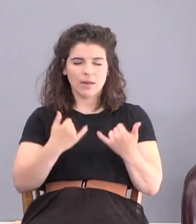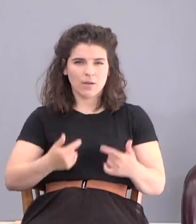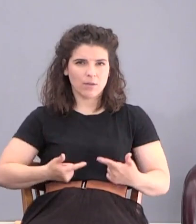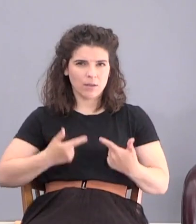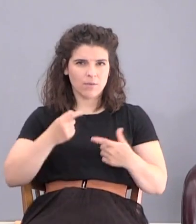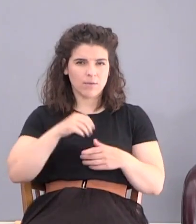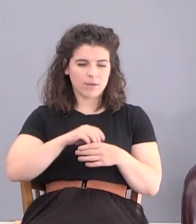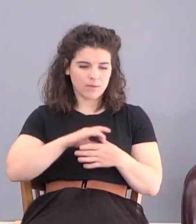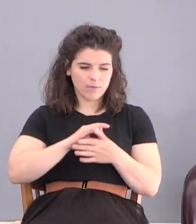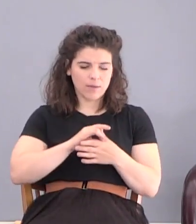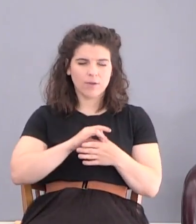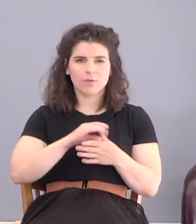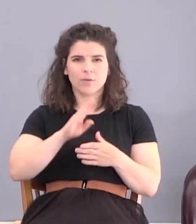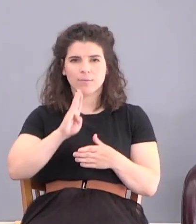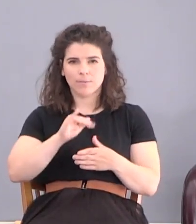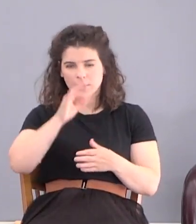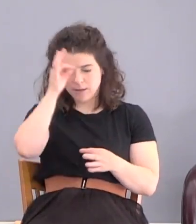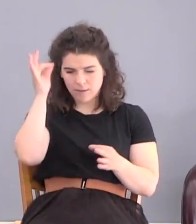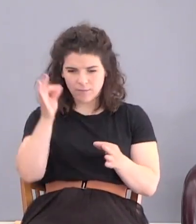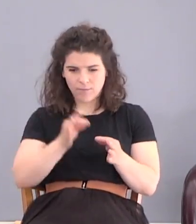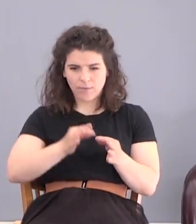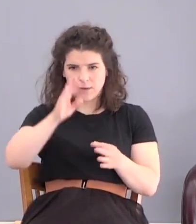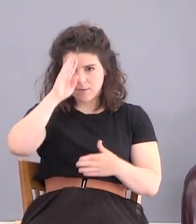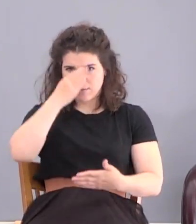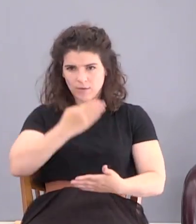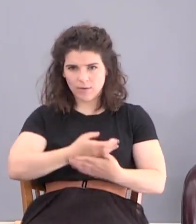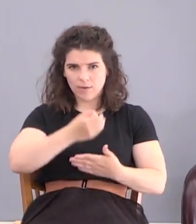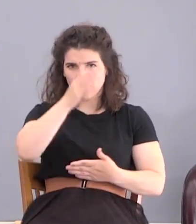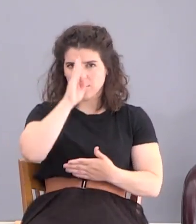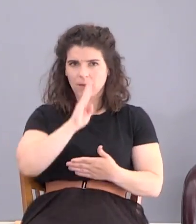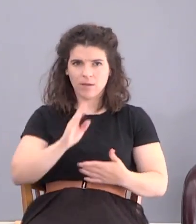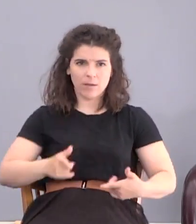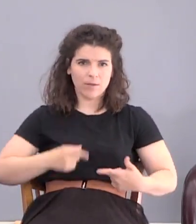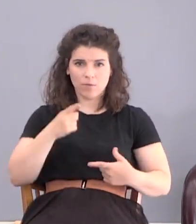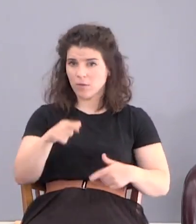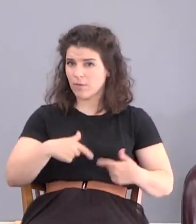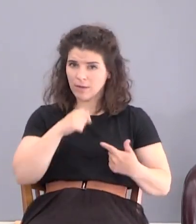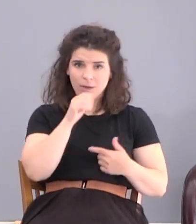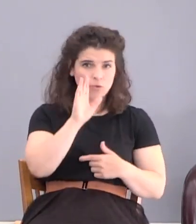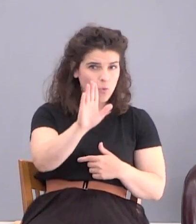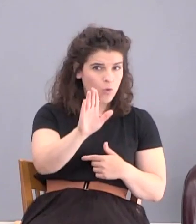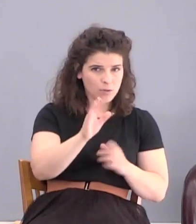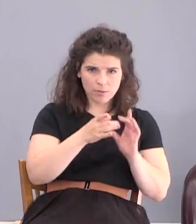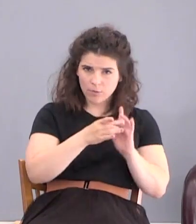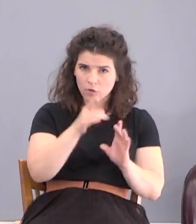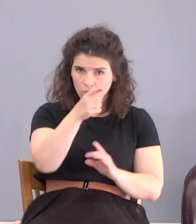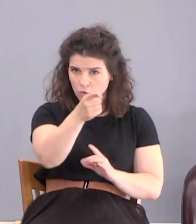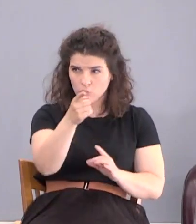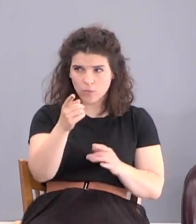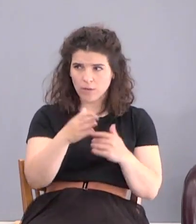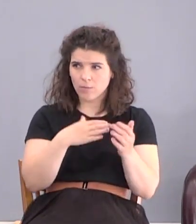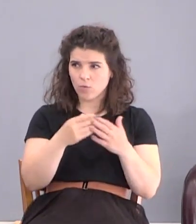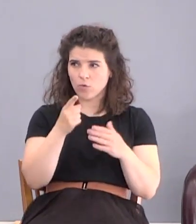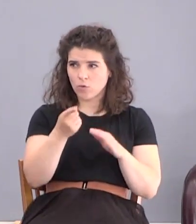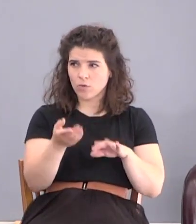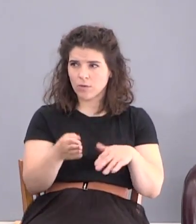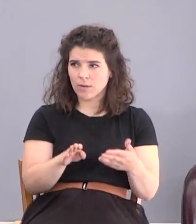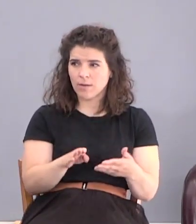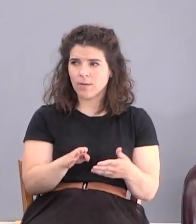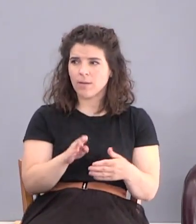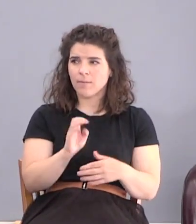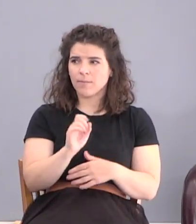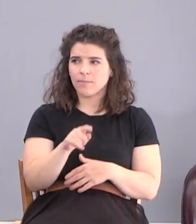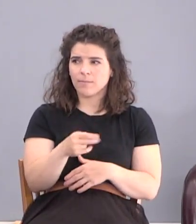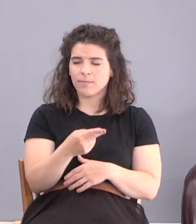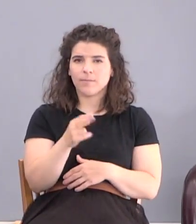God. The life you're living isn't yours now anymore, because you're dead. You know, you think about that idea of being dead. Look at Ephesians